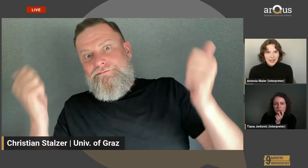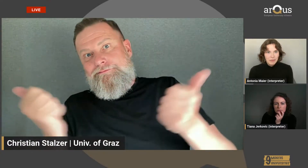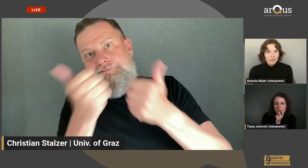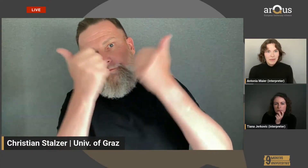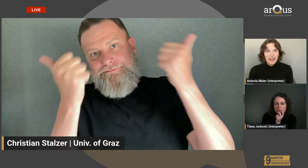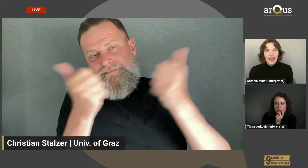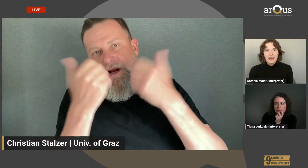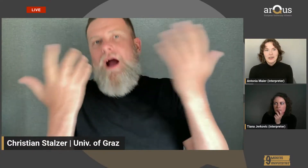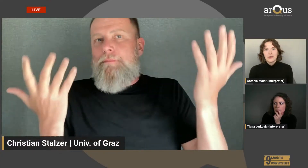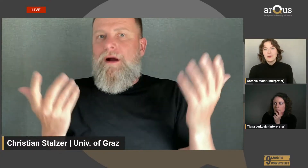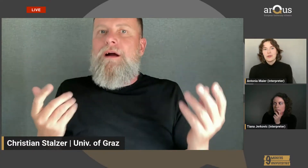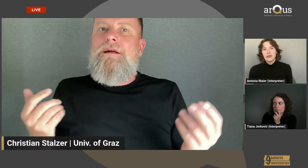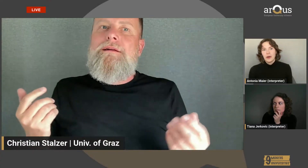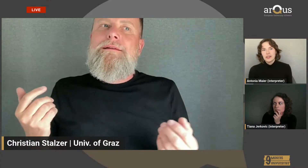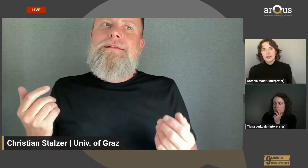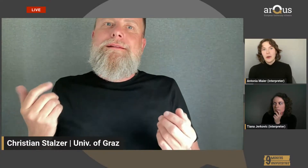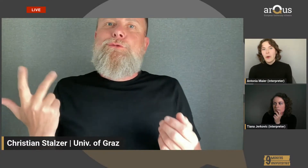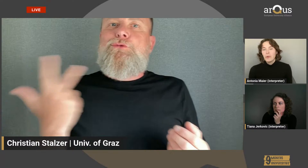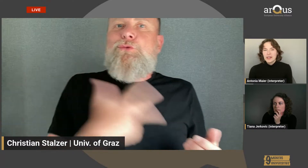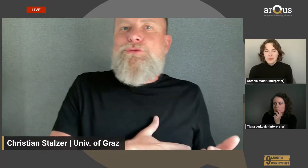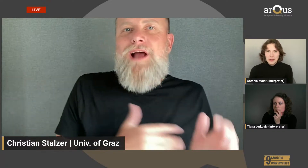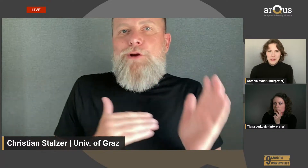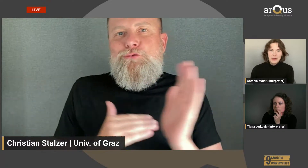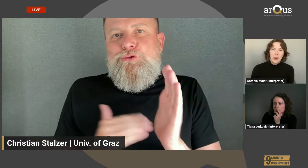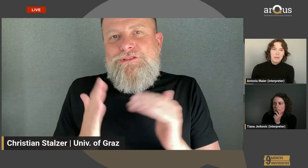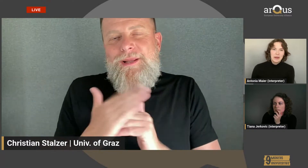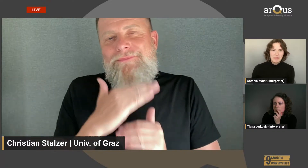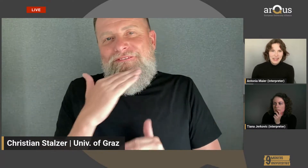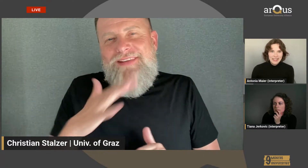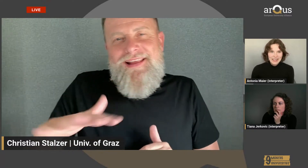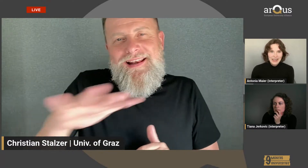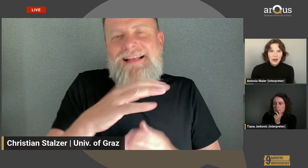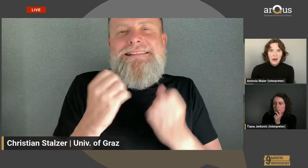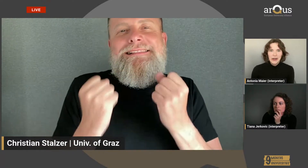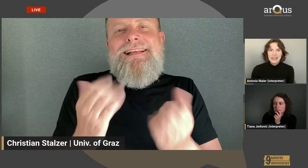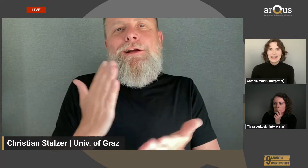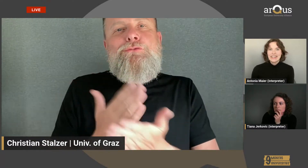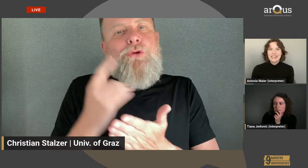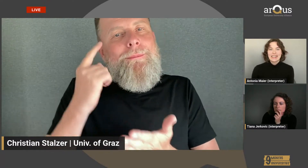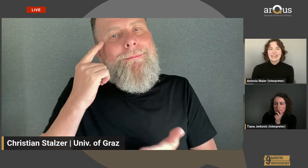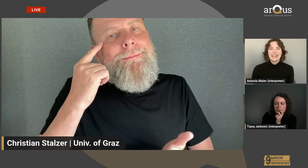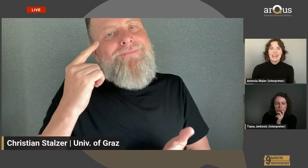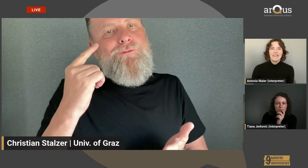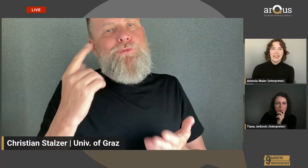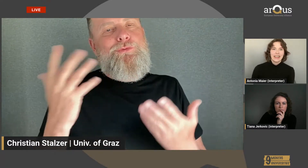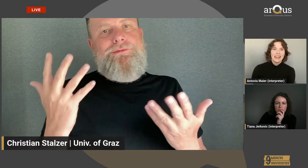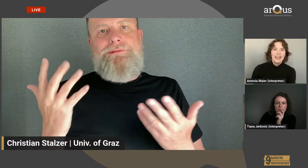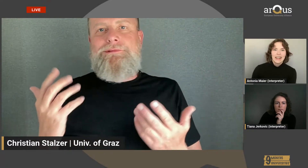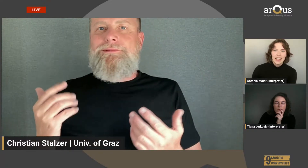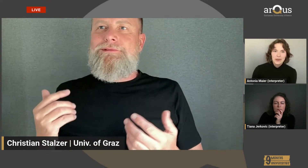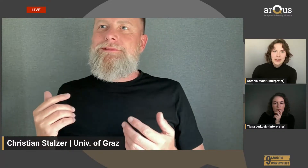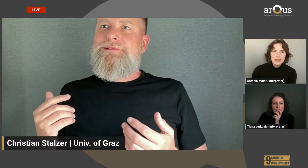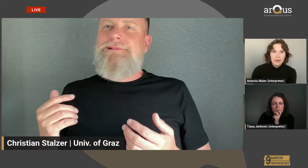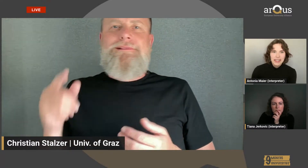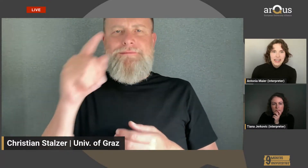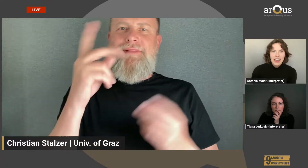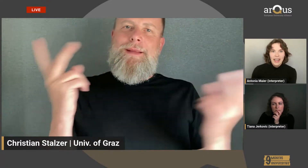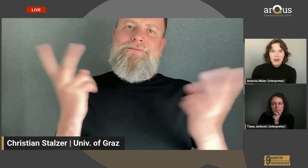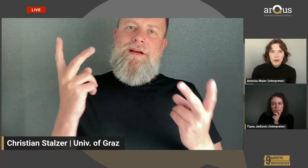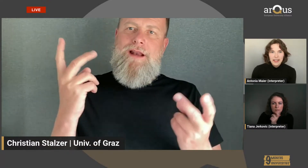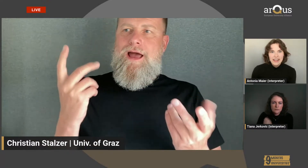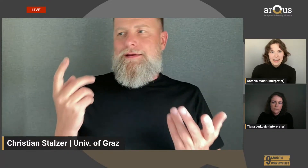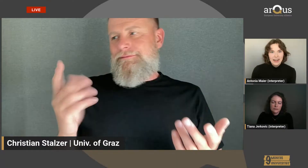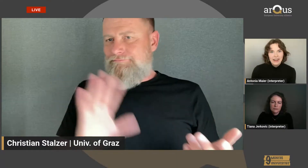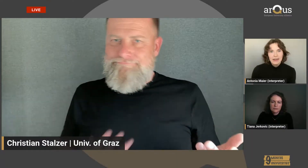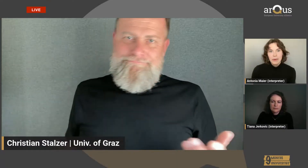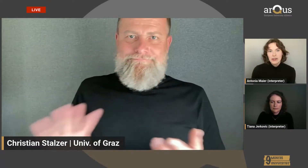But I do not always want to compliment on the Scandinavian countries, but I